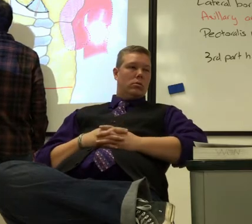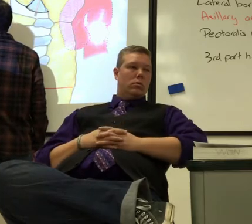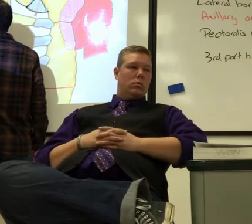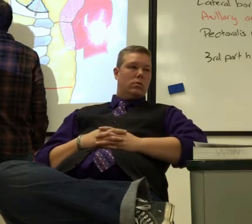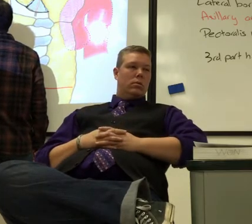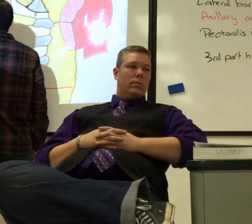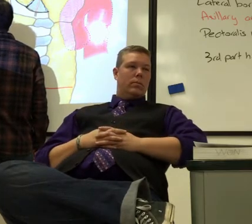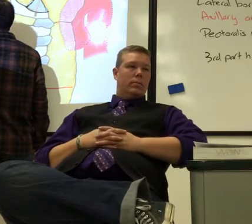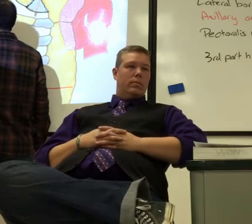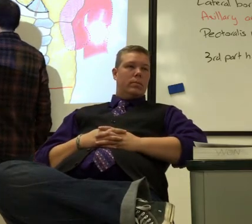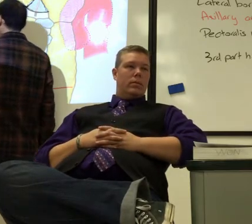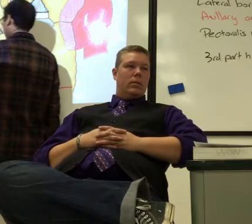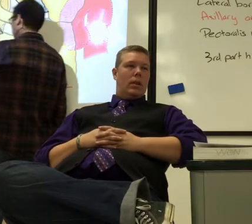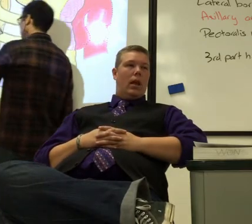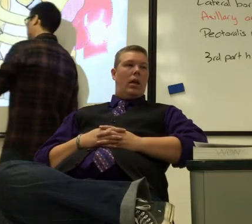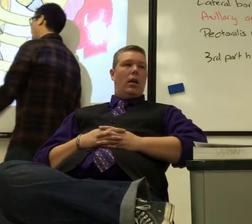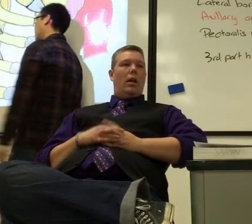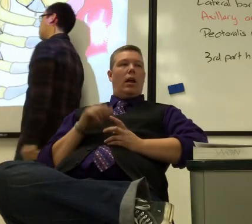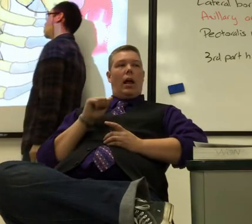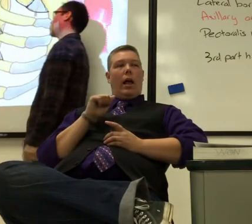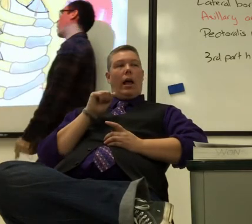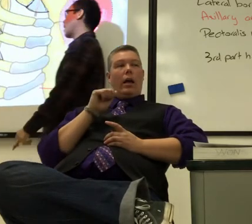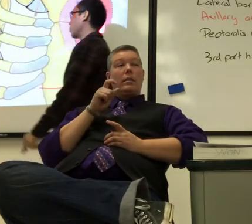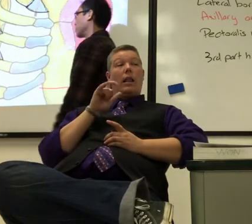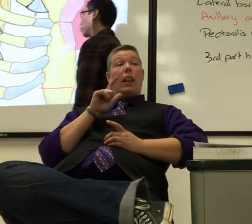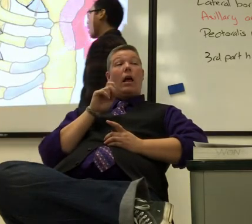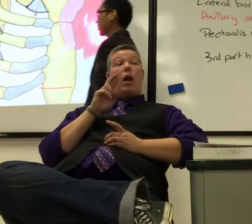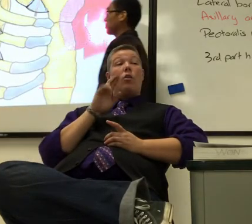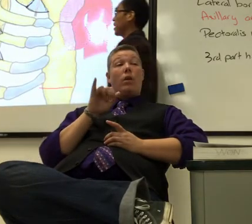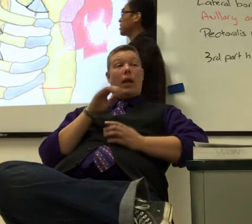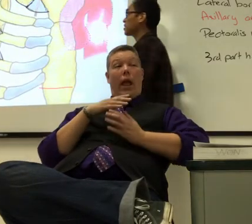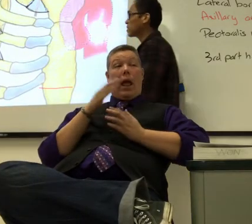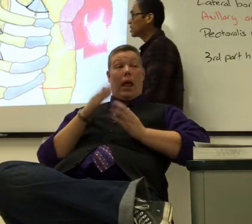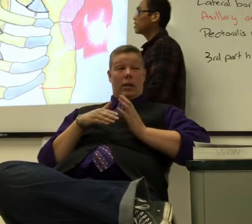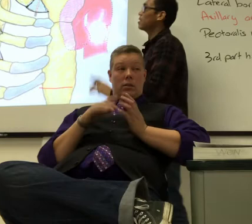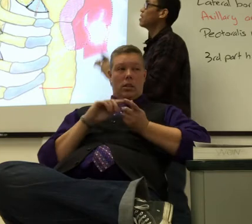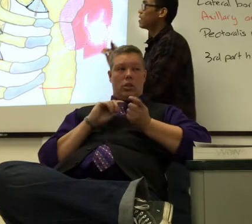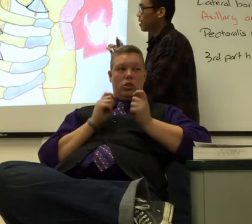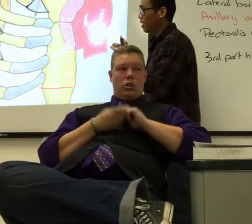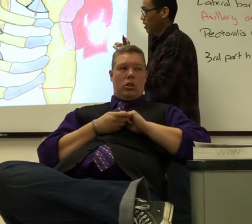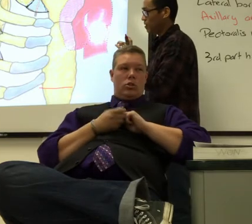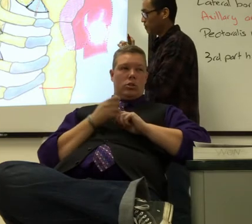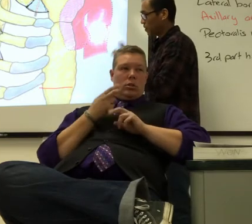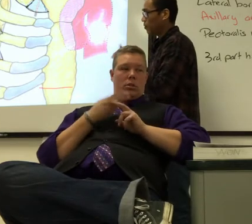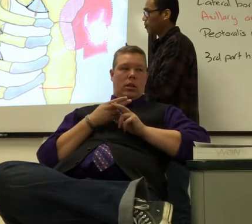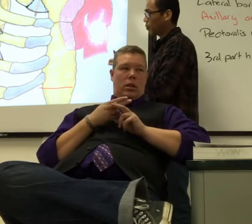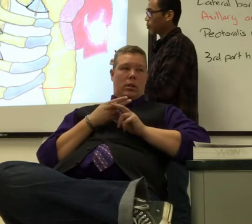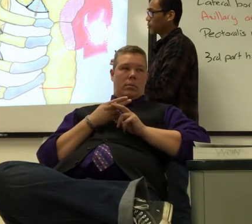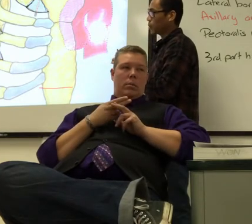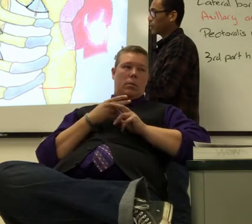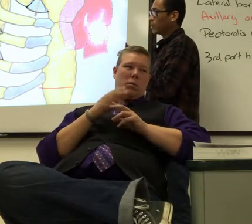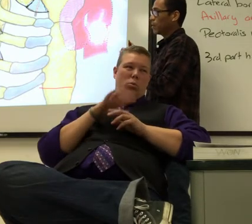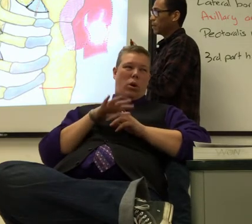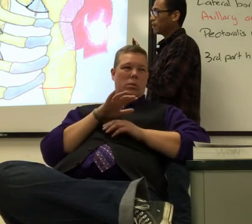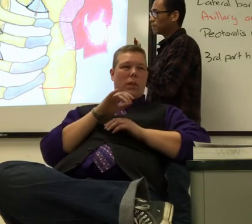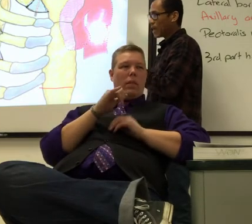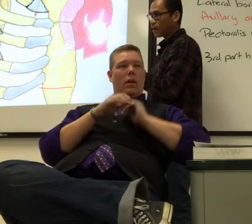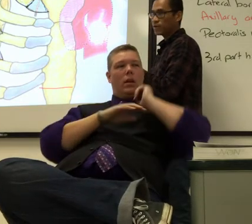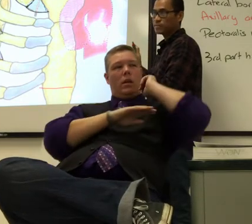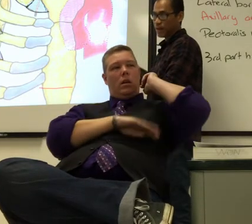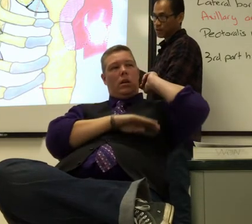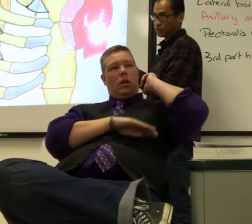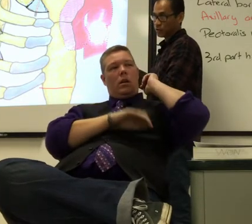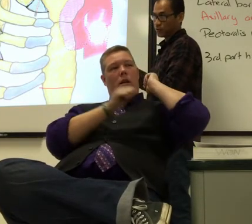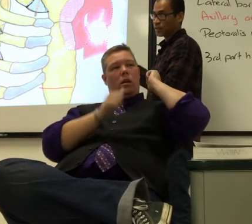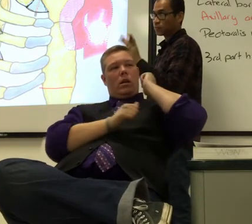down. The axillary ends, I got this dotted blue line, which approximates inferior border of